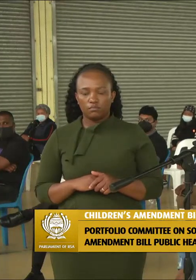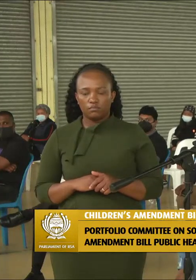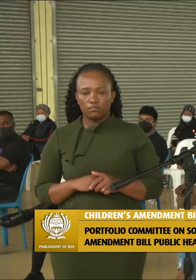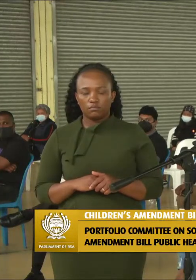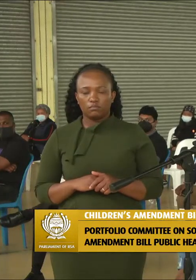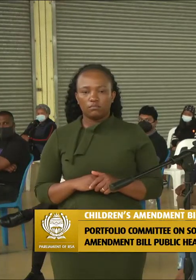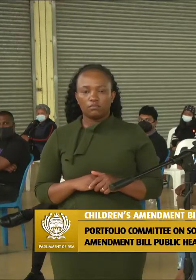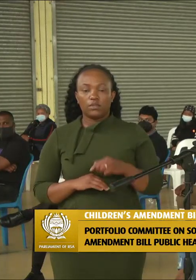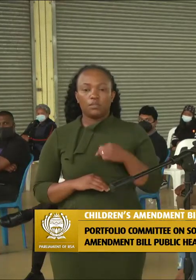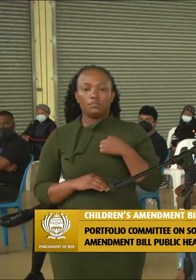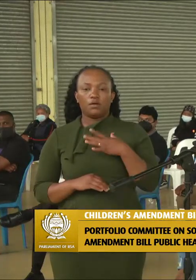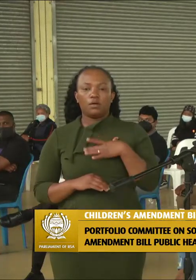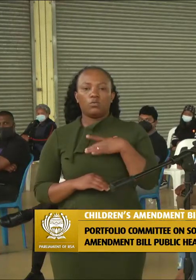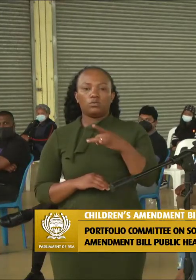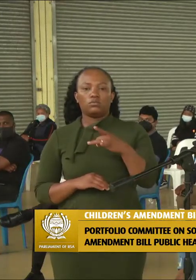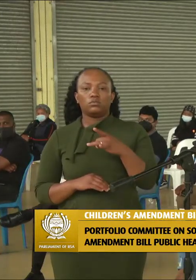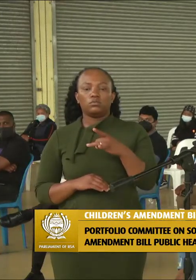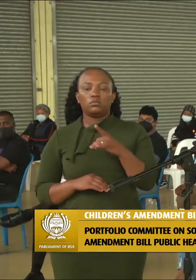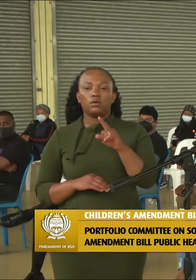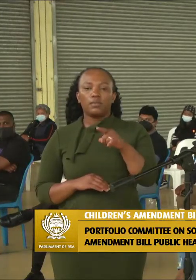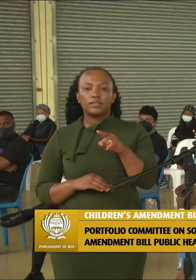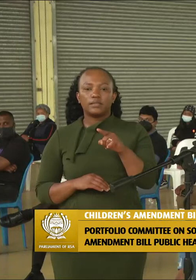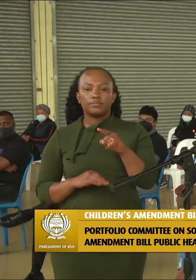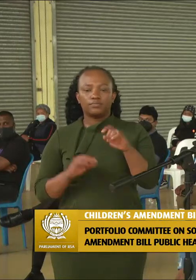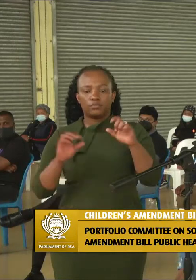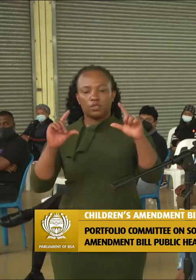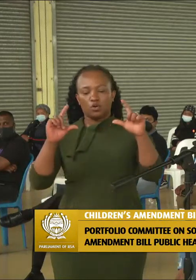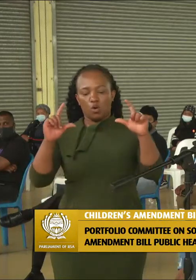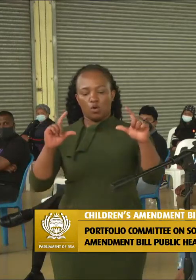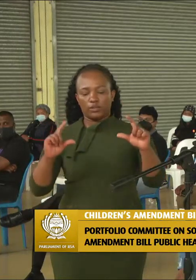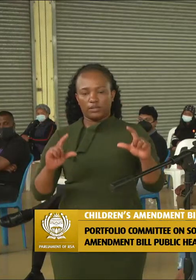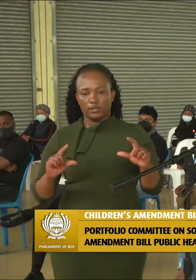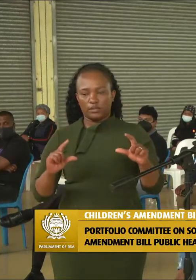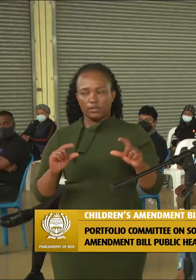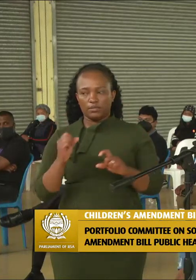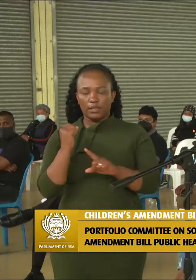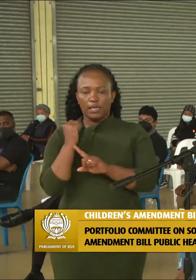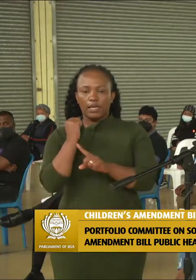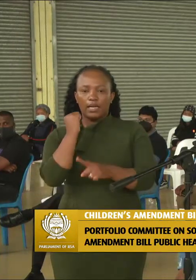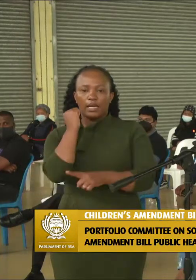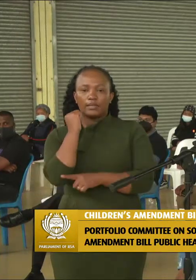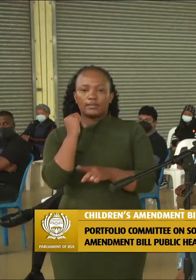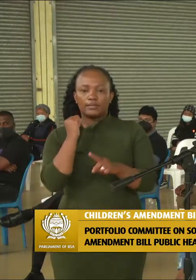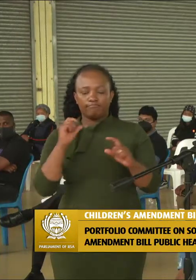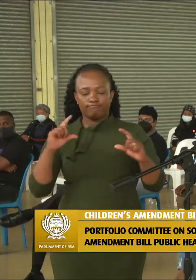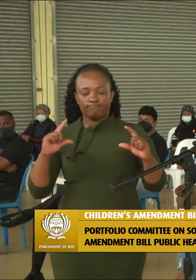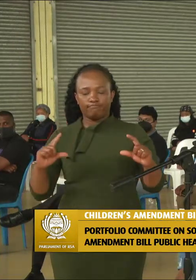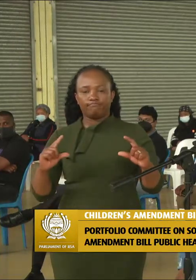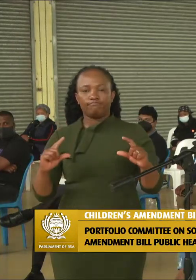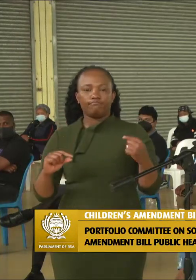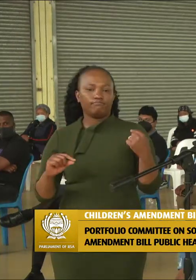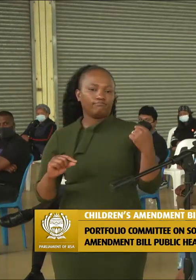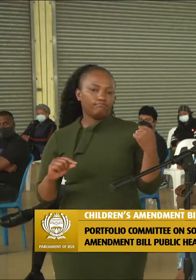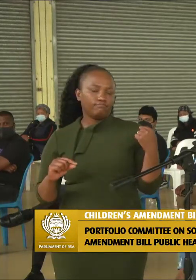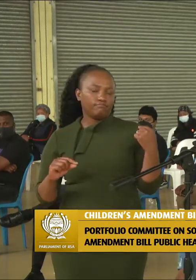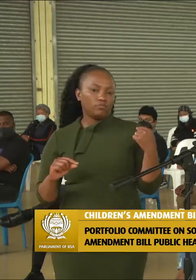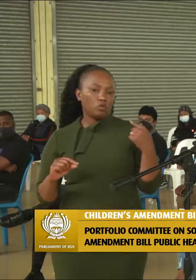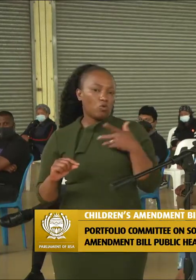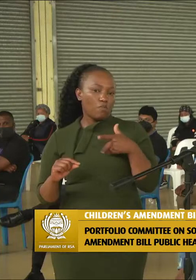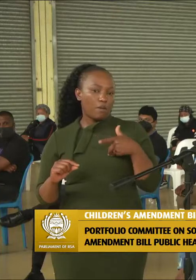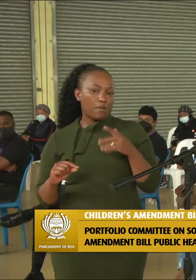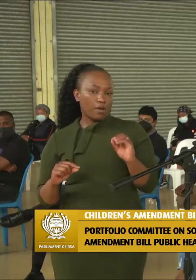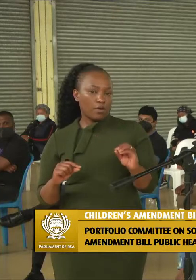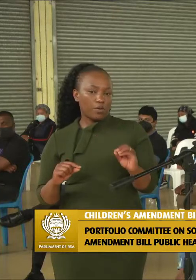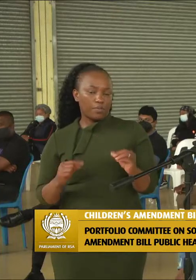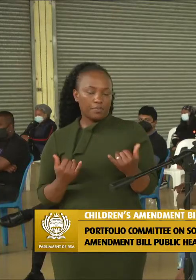Ngiyafisa ukuthi sibheke lezi ihlokwane ezimbalwa ngizocela uqala ngasekugcineni kulokhu obekusherwa yilo obela